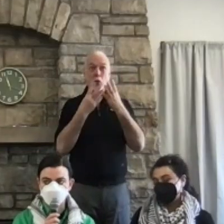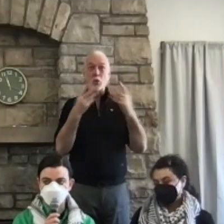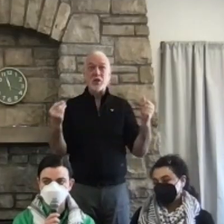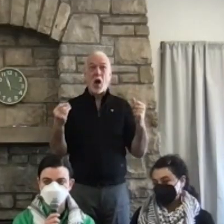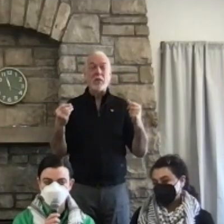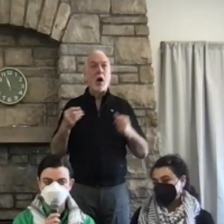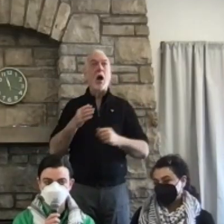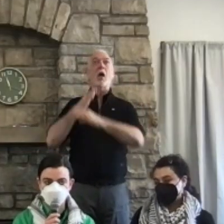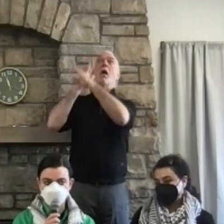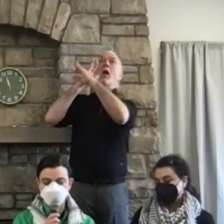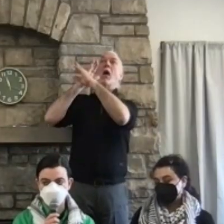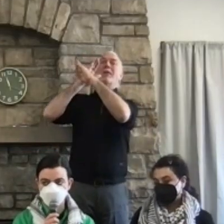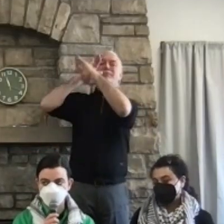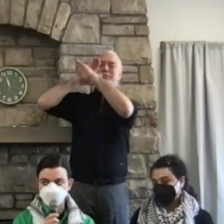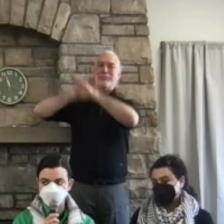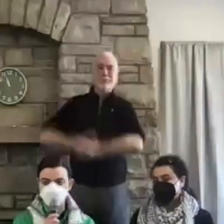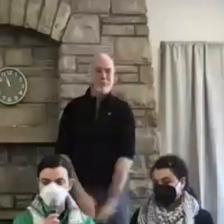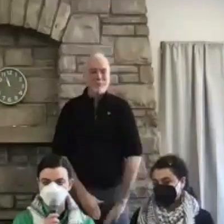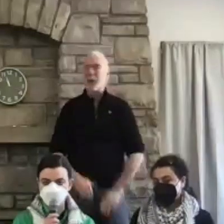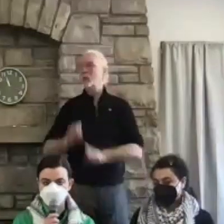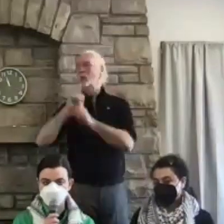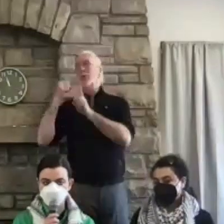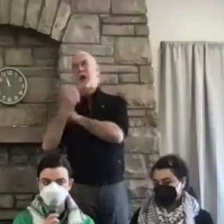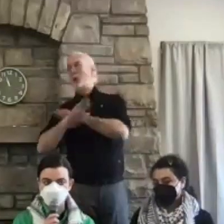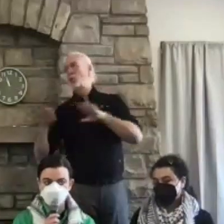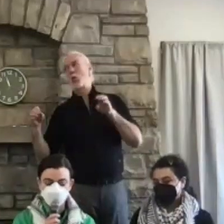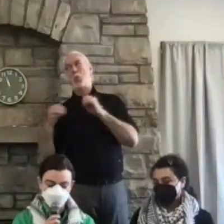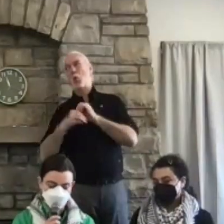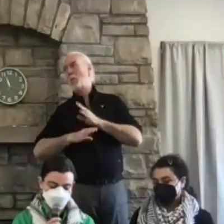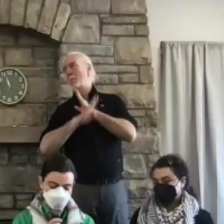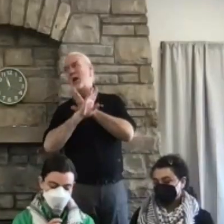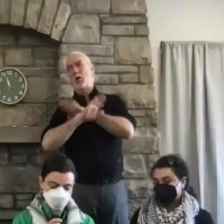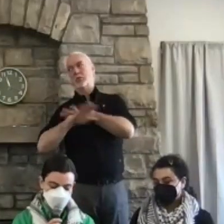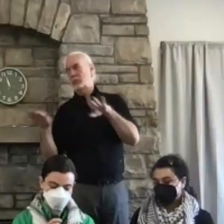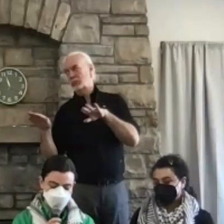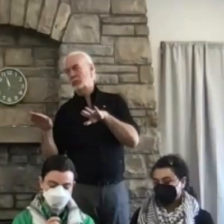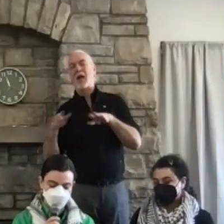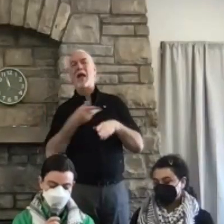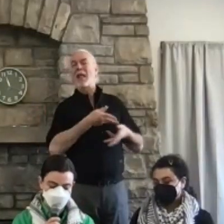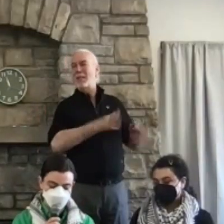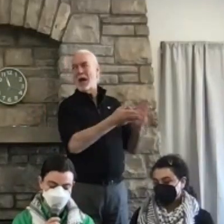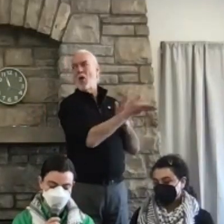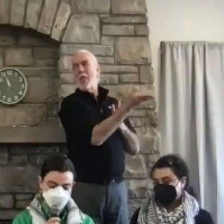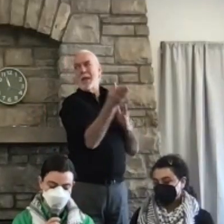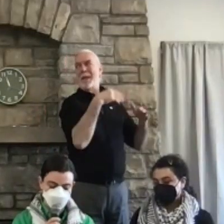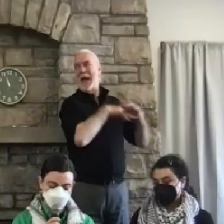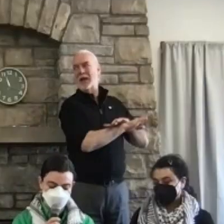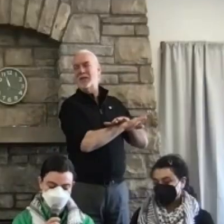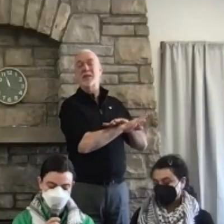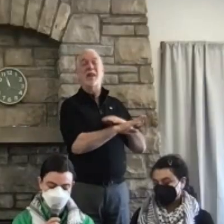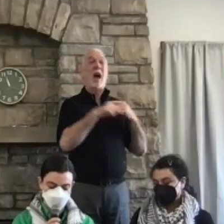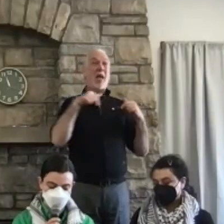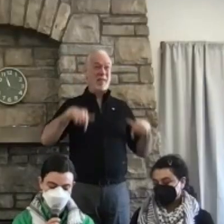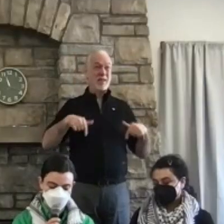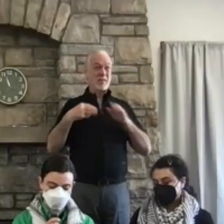change the society that they live in to not have those barriers to access. And I think that this model is important,